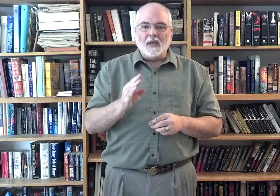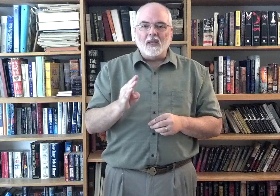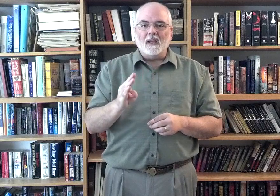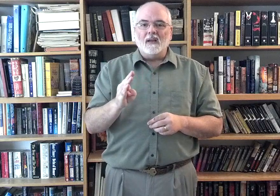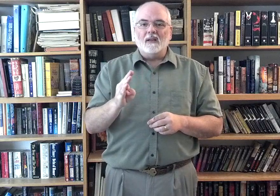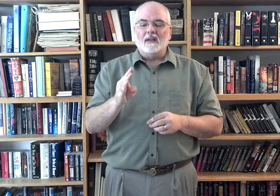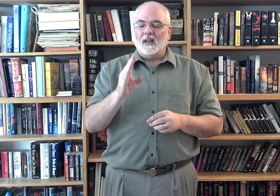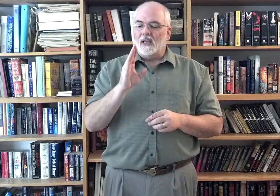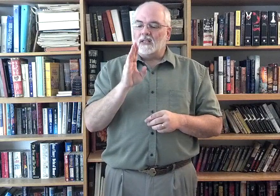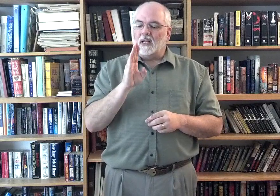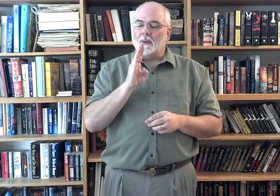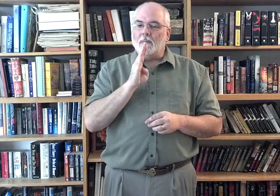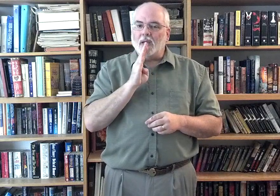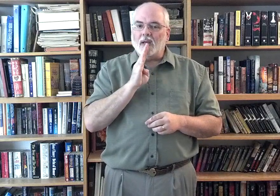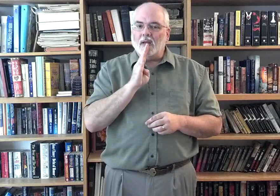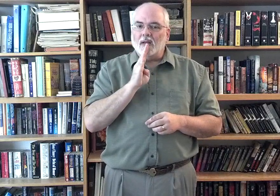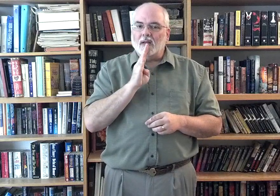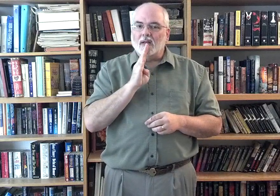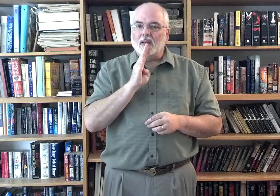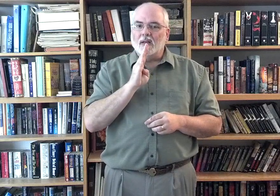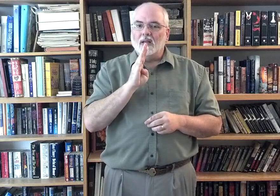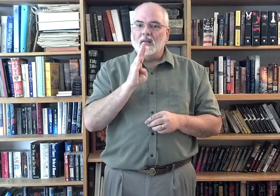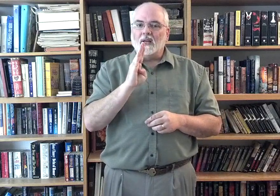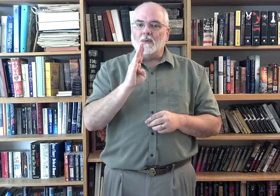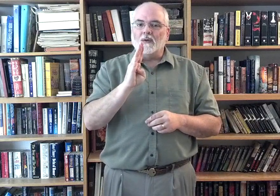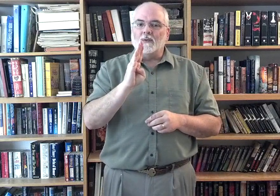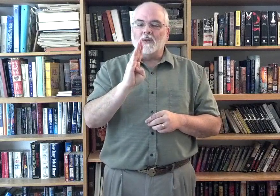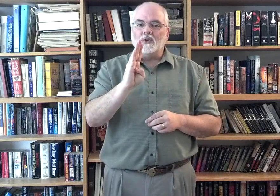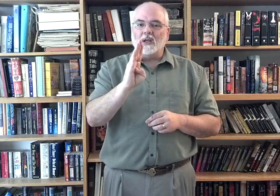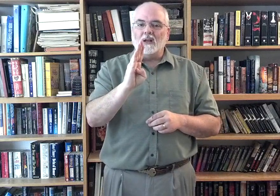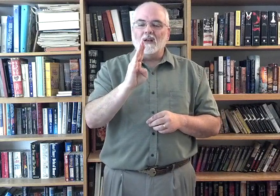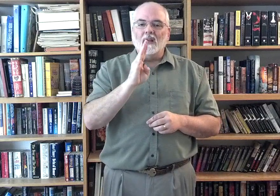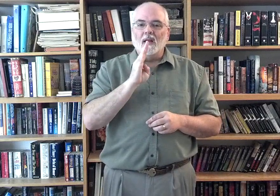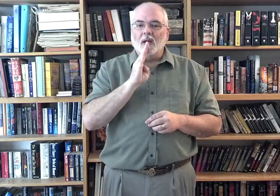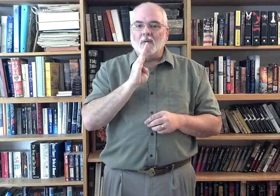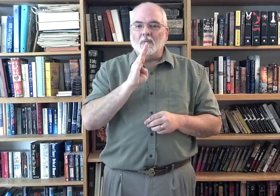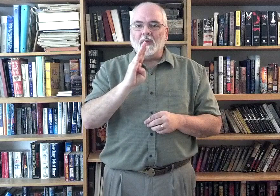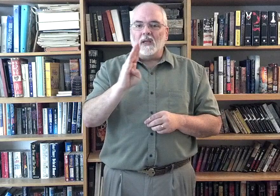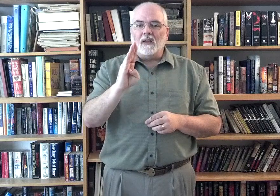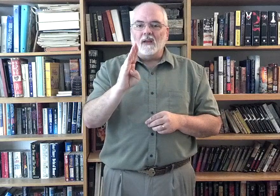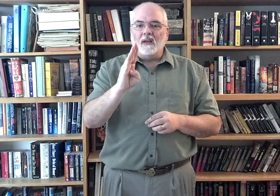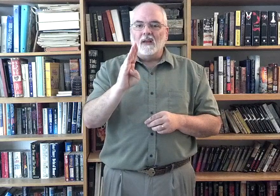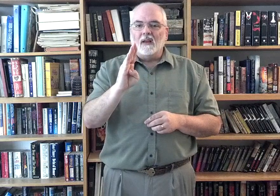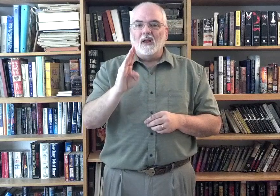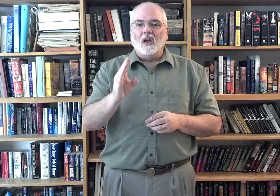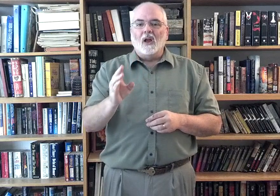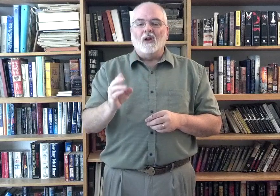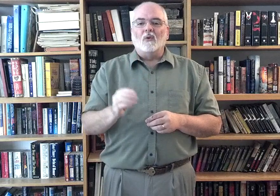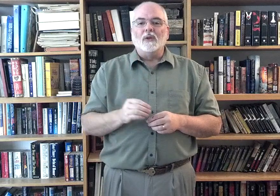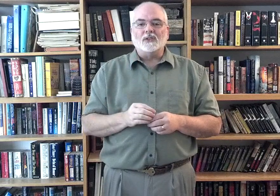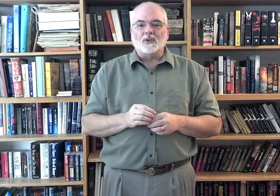Being is the letter B, coming from the chin, being